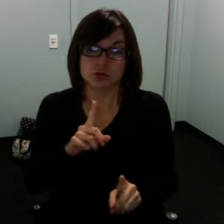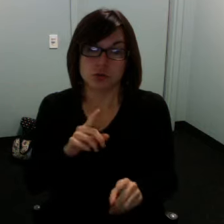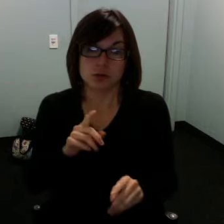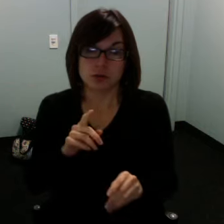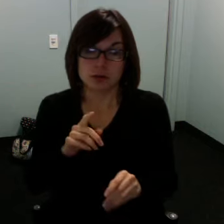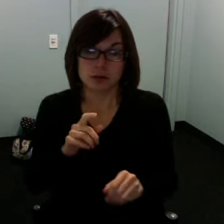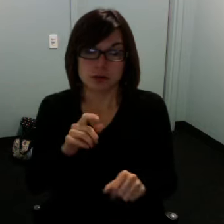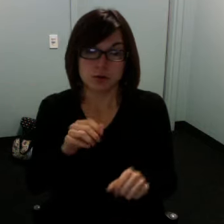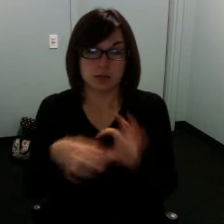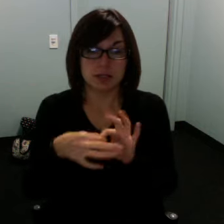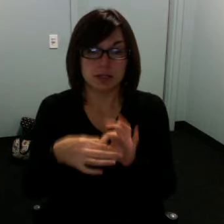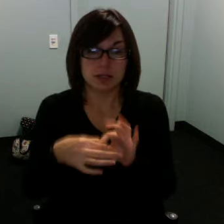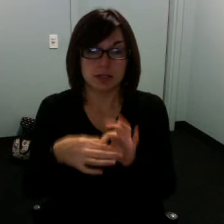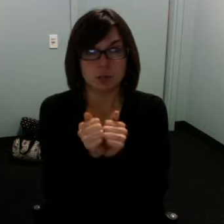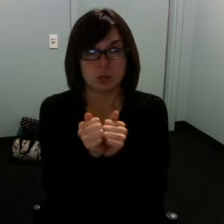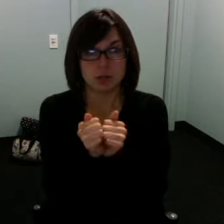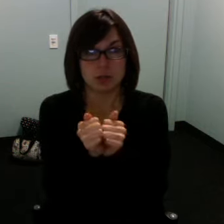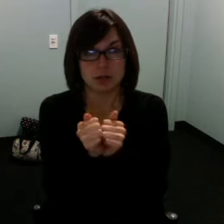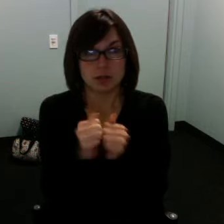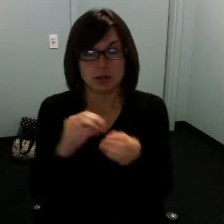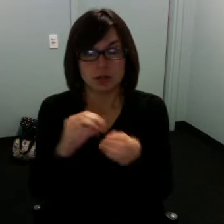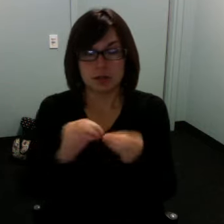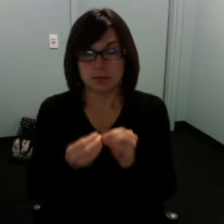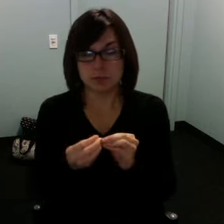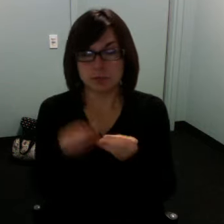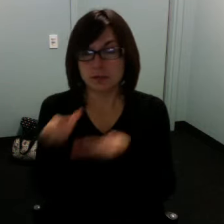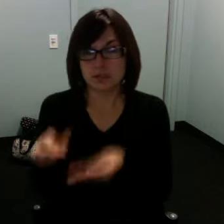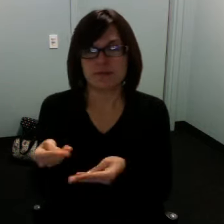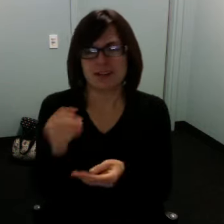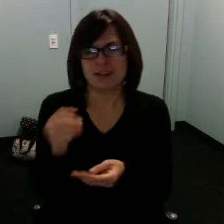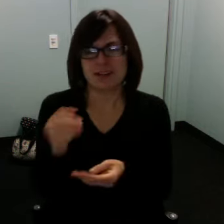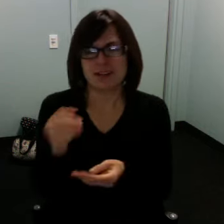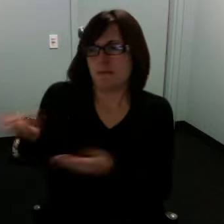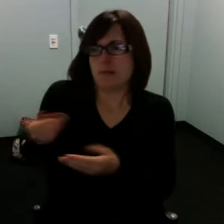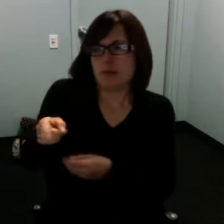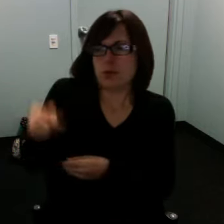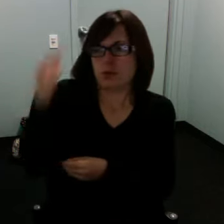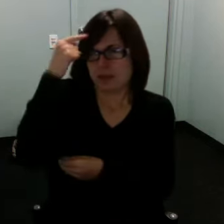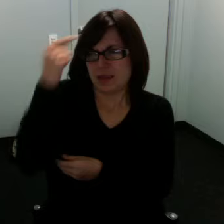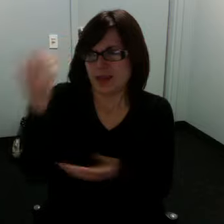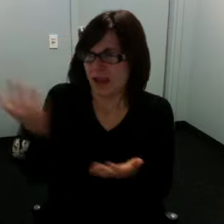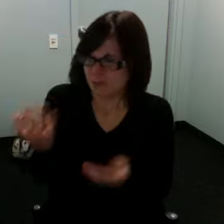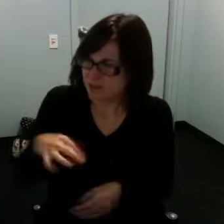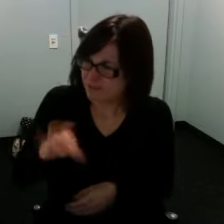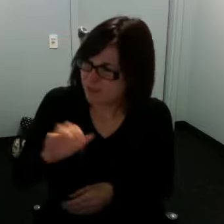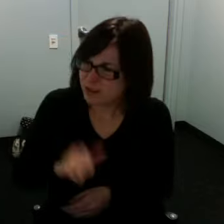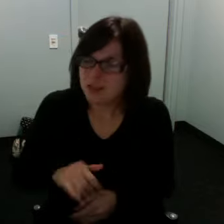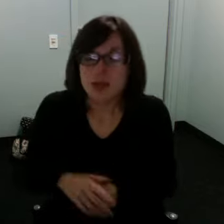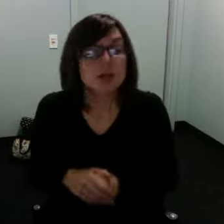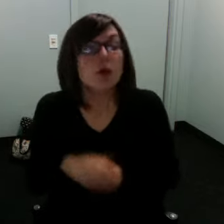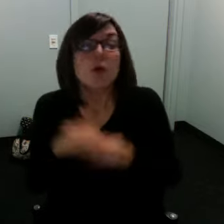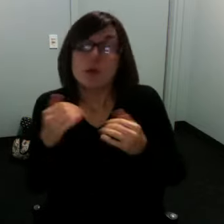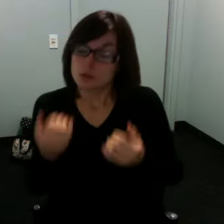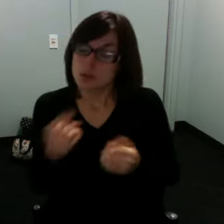you might say to me, how in the world do you know that? Well, look at the slopes for just a second of the 2 lines that I gave